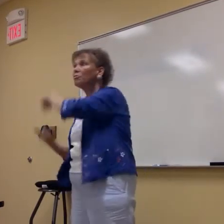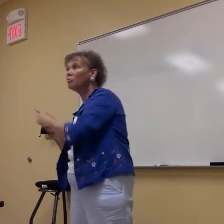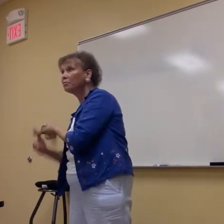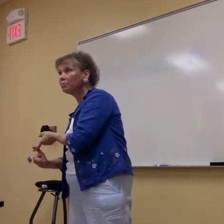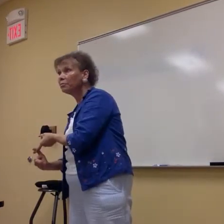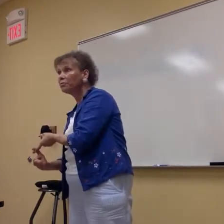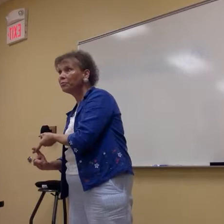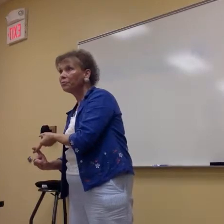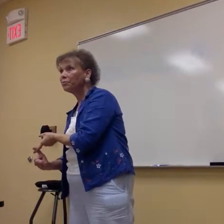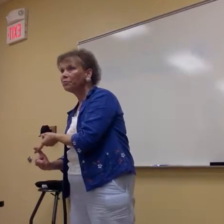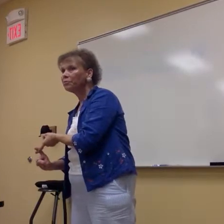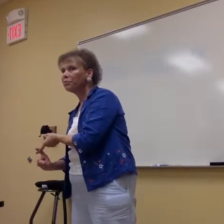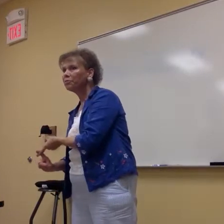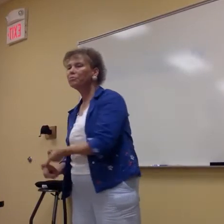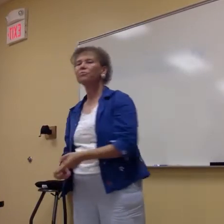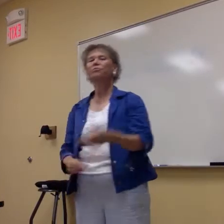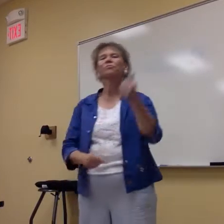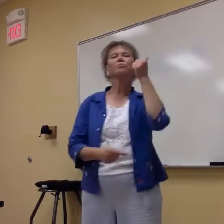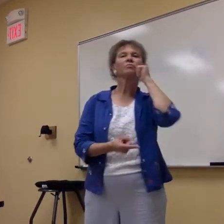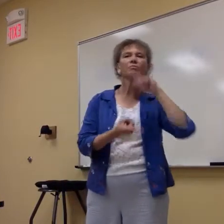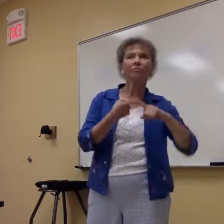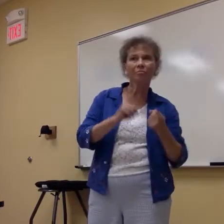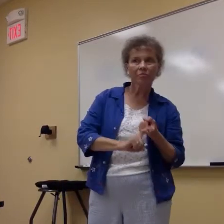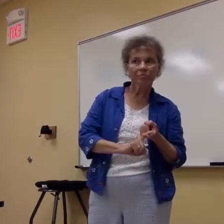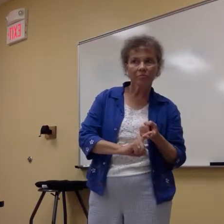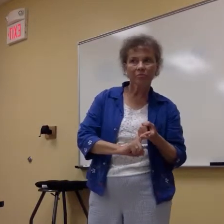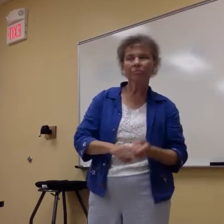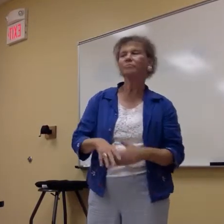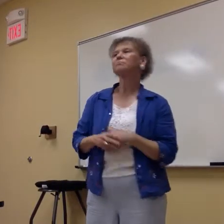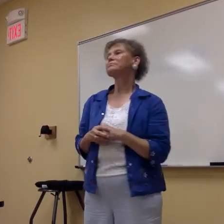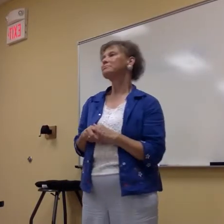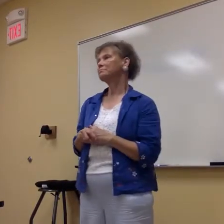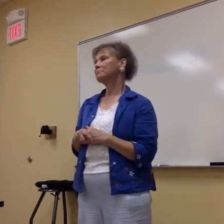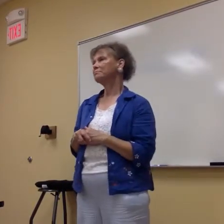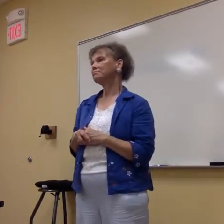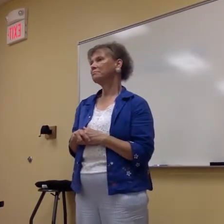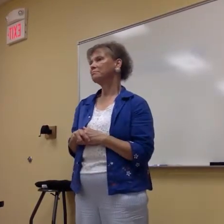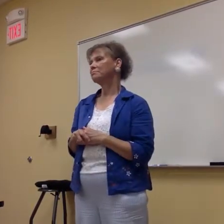boyfriend, girlfriend, It's family, right?